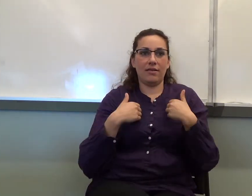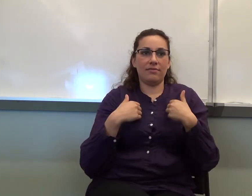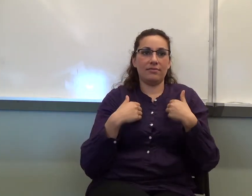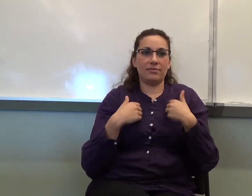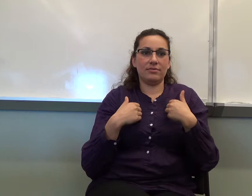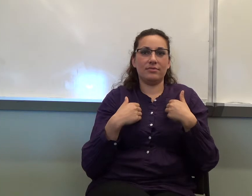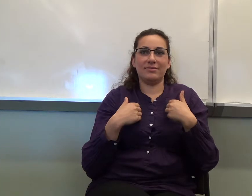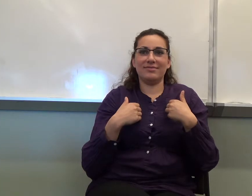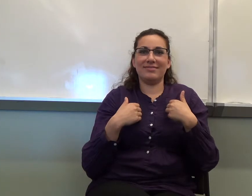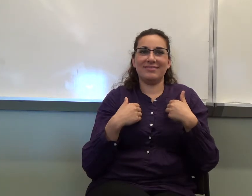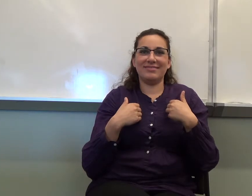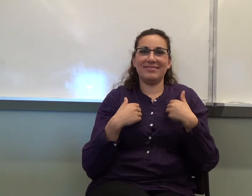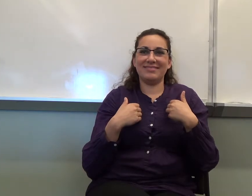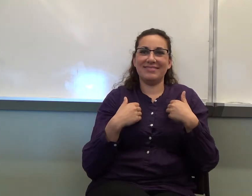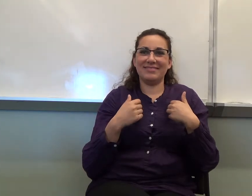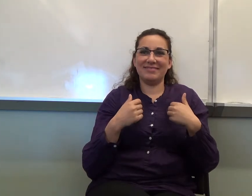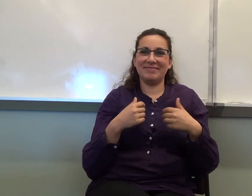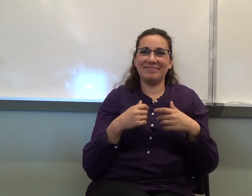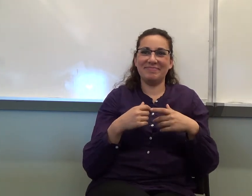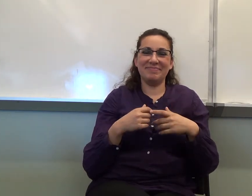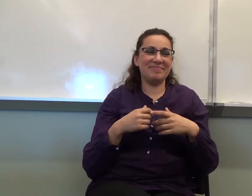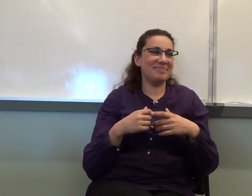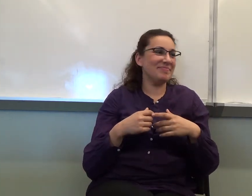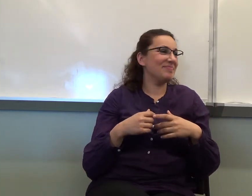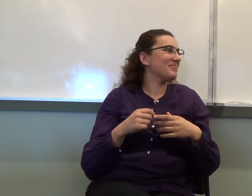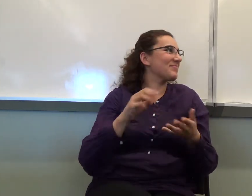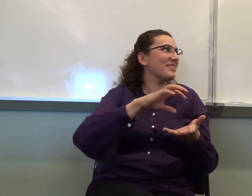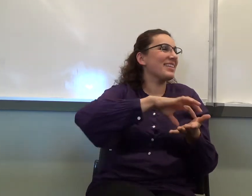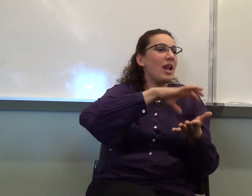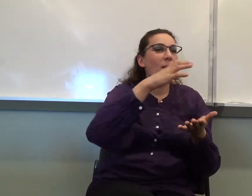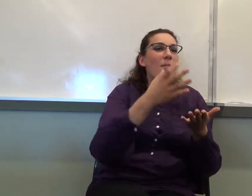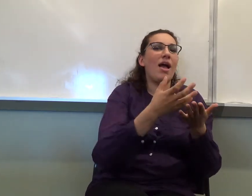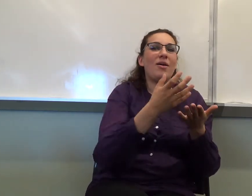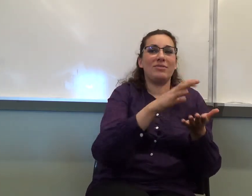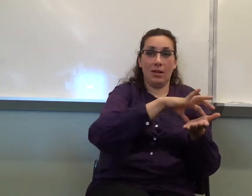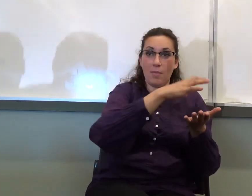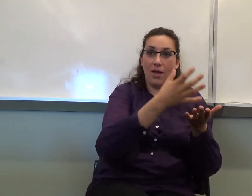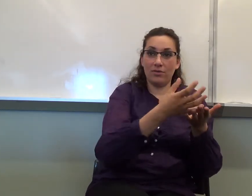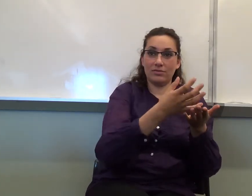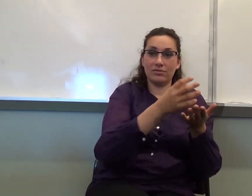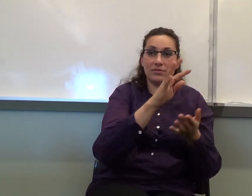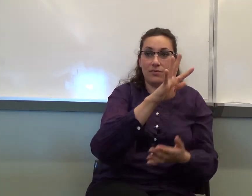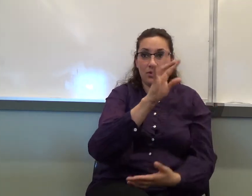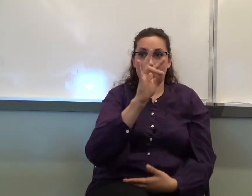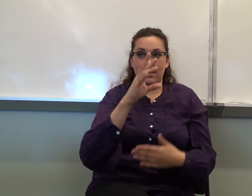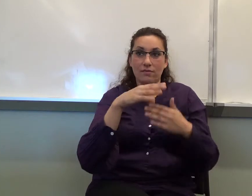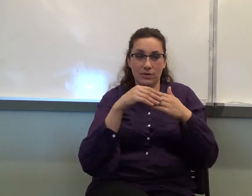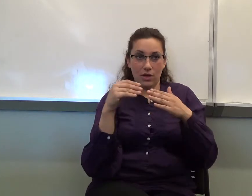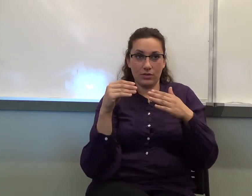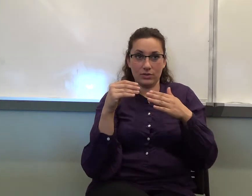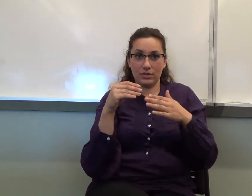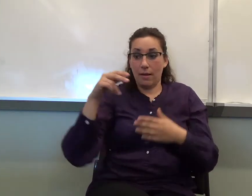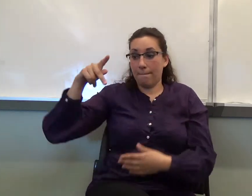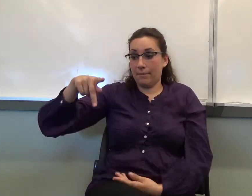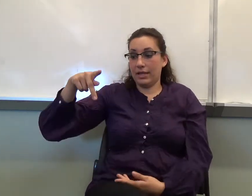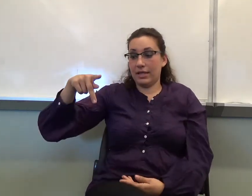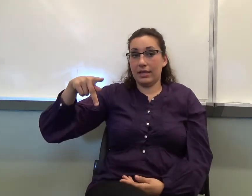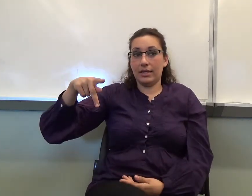This is what we're looking for. So the amount is $47. The P percent is the X that